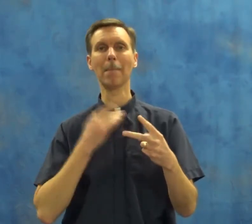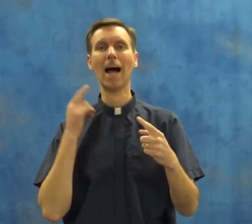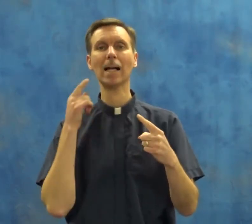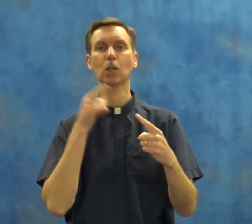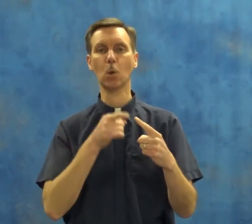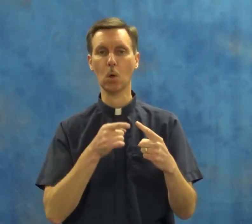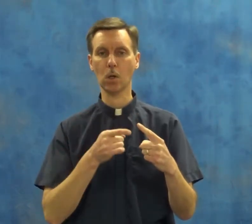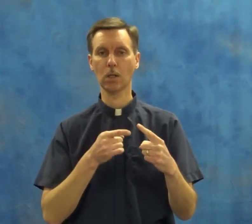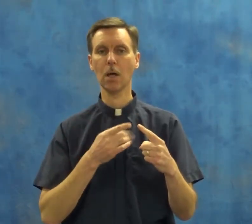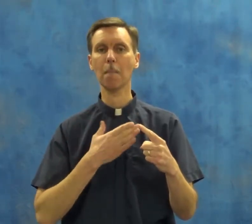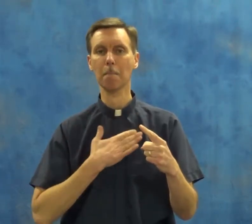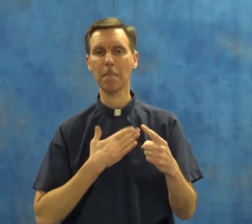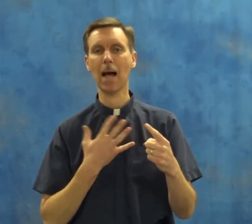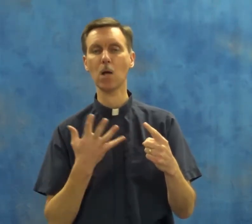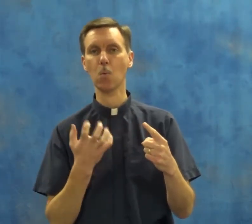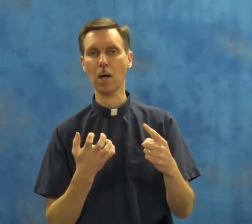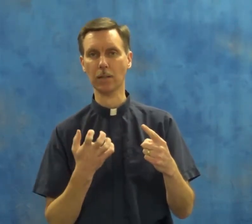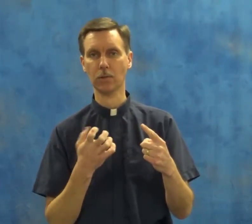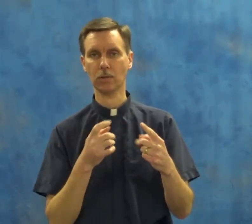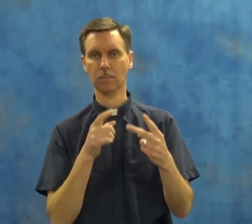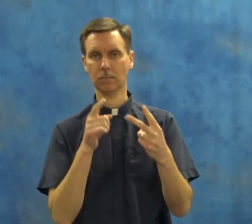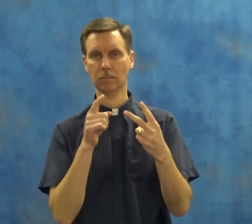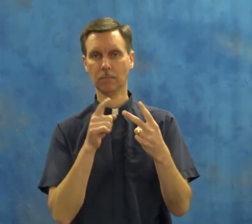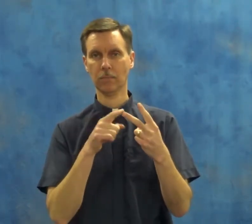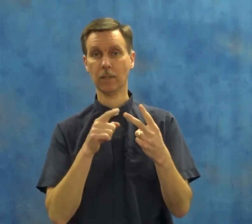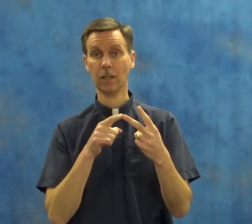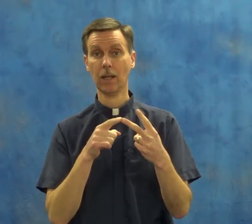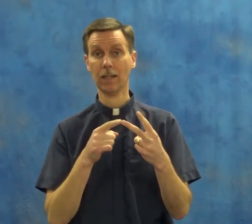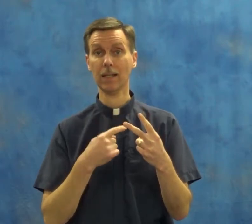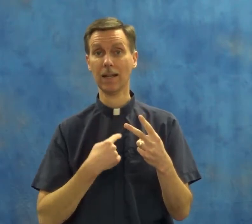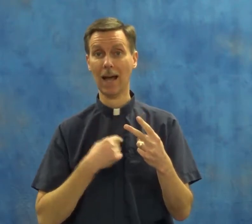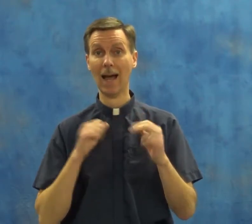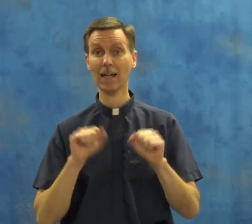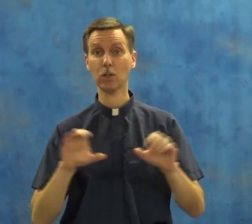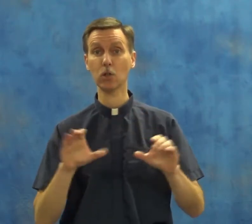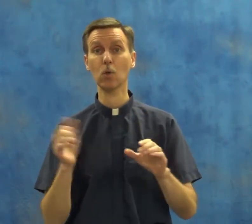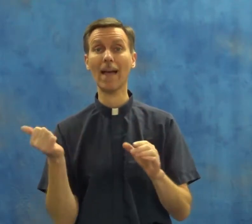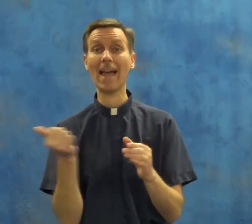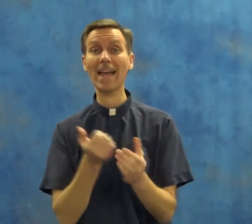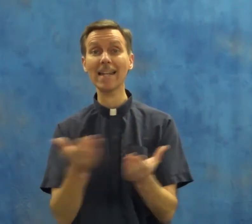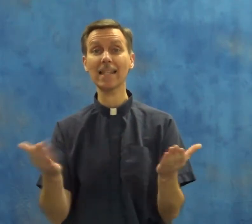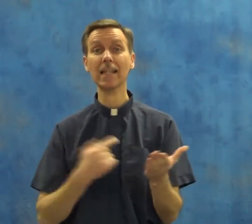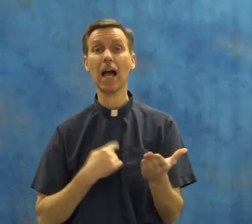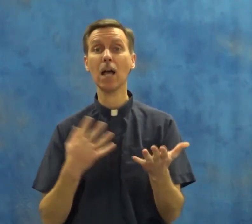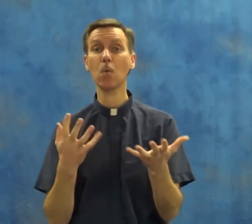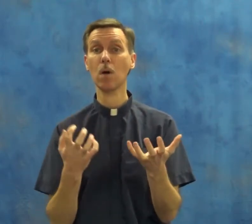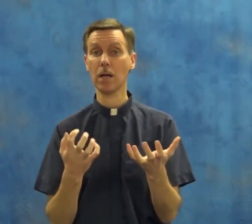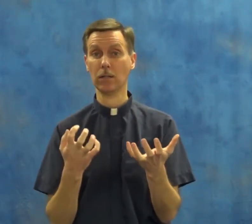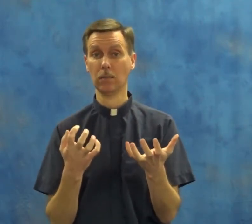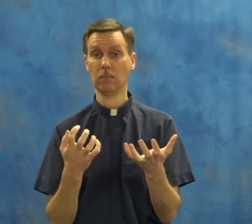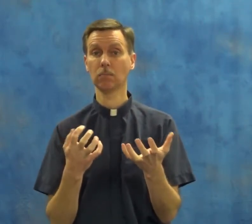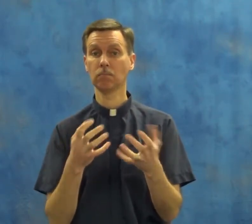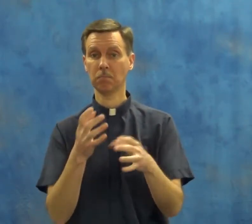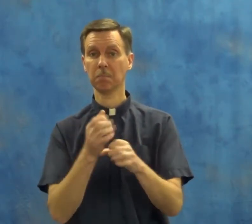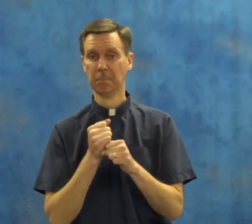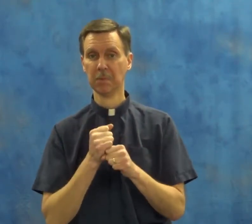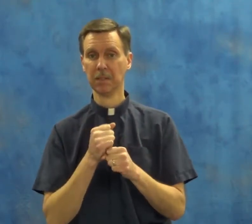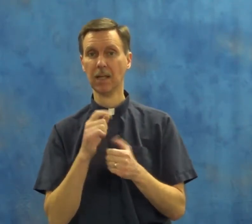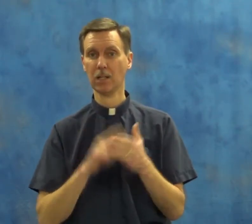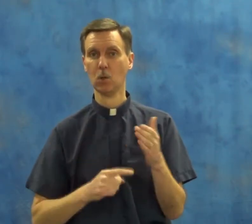My goal, my wants, and then I can do anything I want to get what